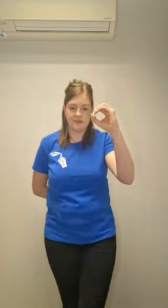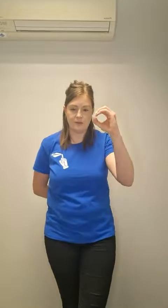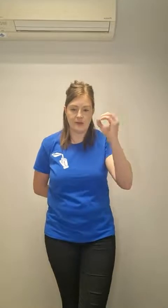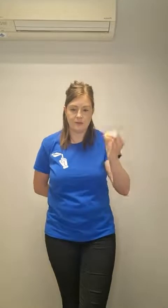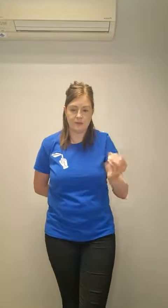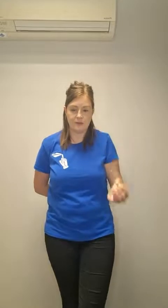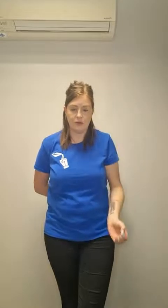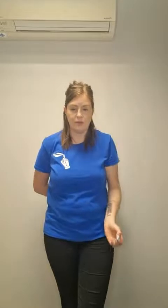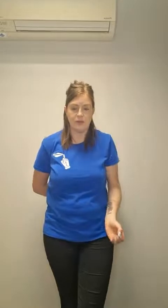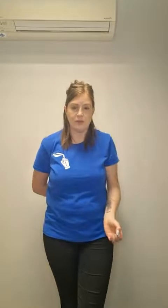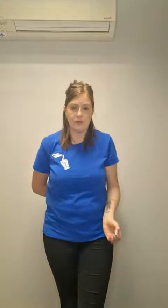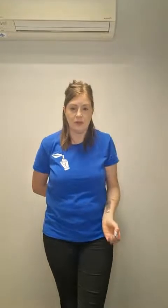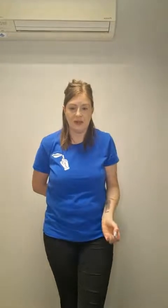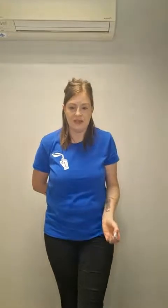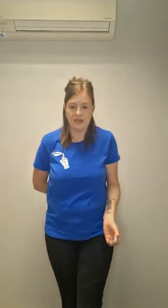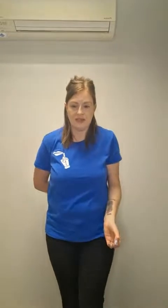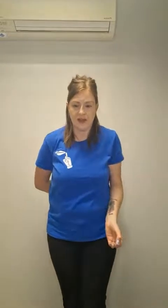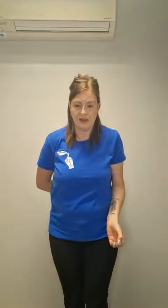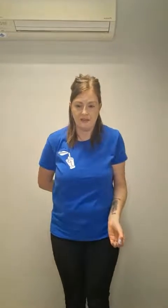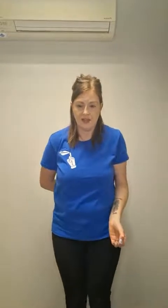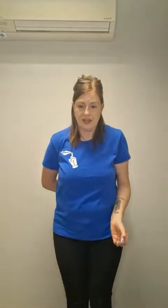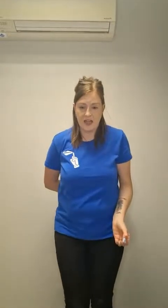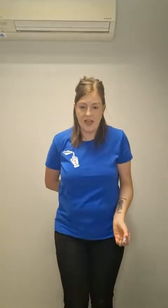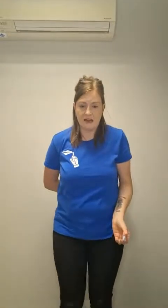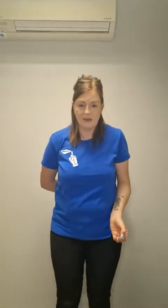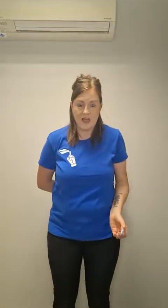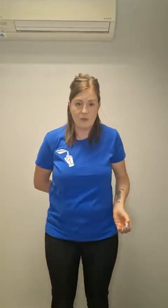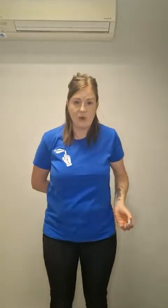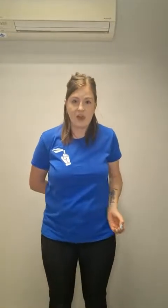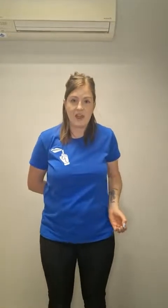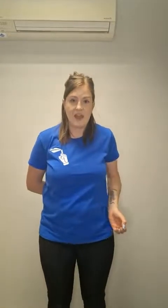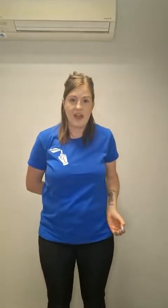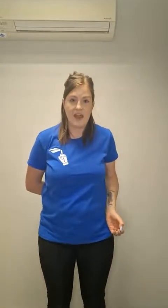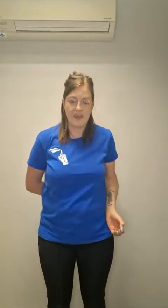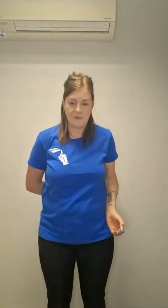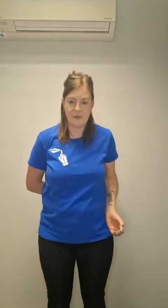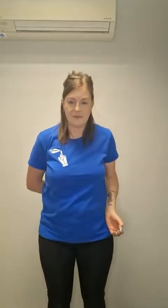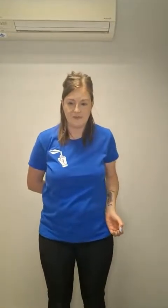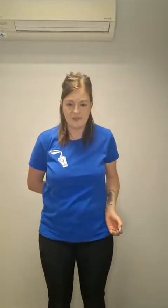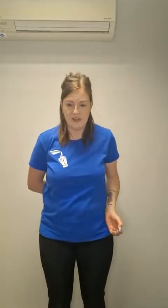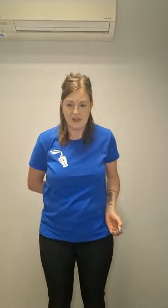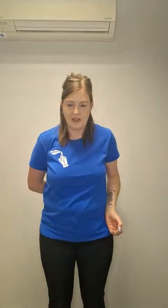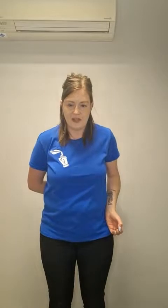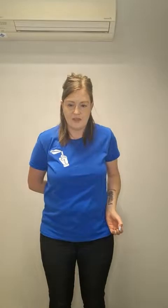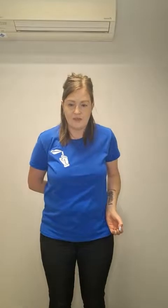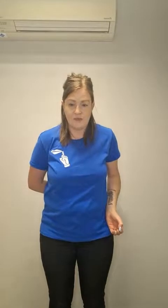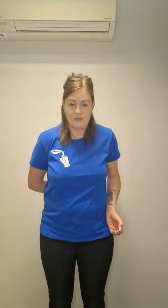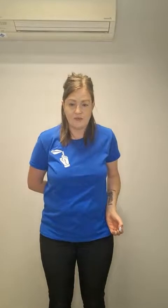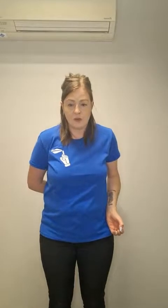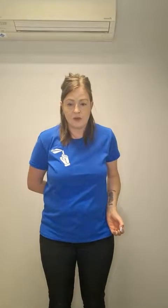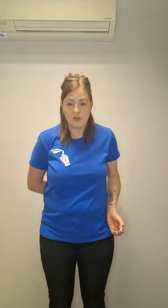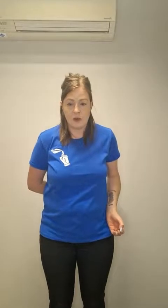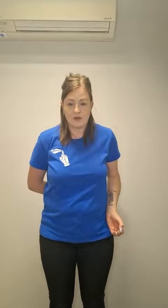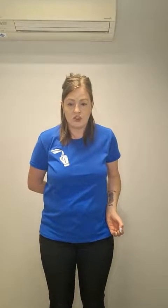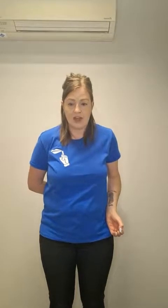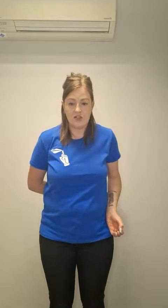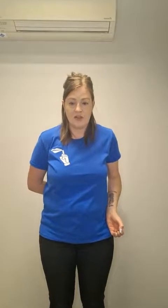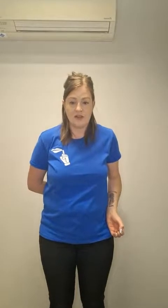palm forward, pointing down, held at working hip. Moves forward whilst changing to